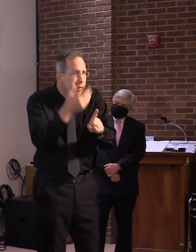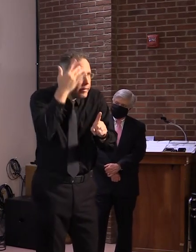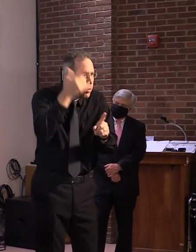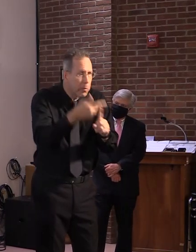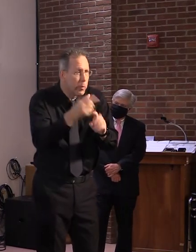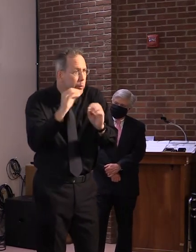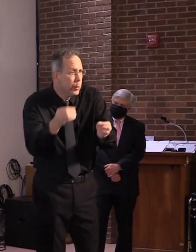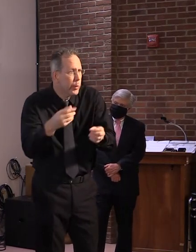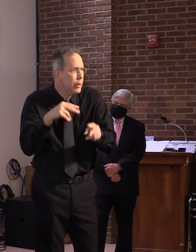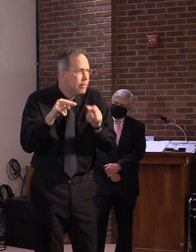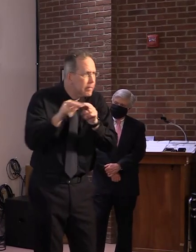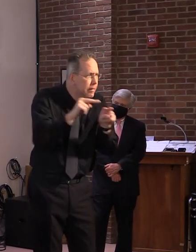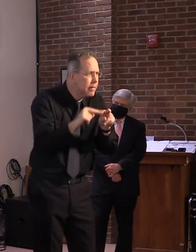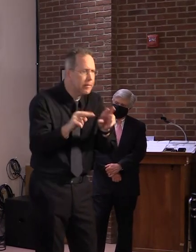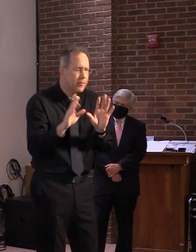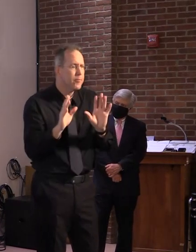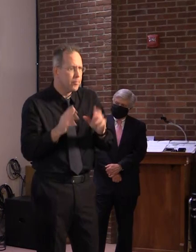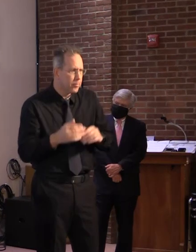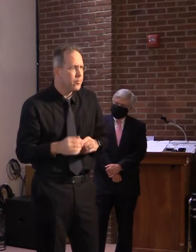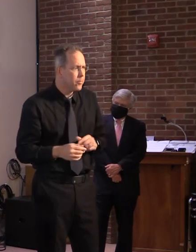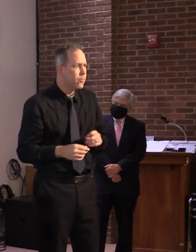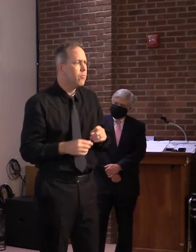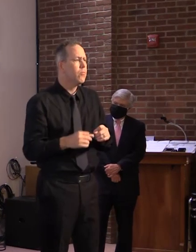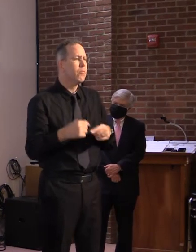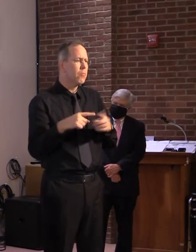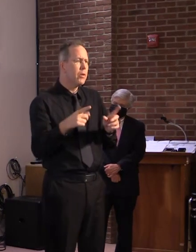we are discussing lessons learned all the time.